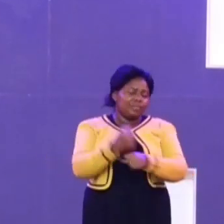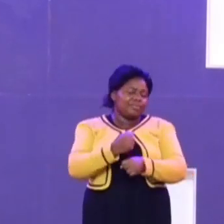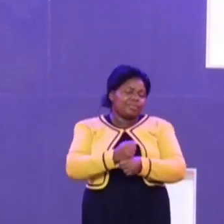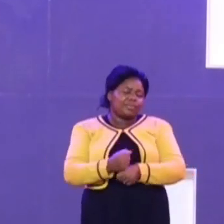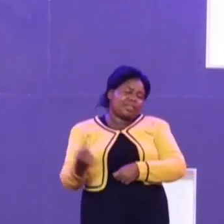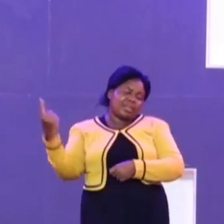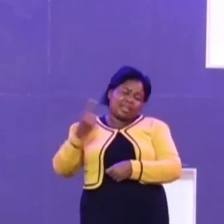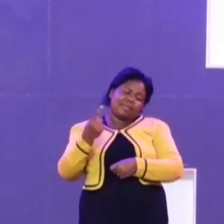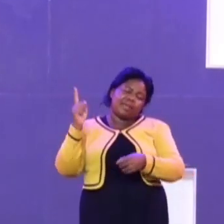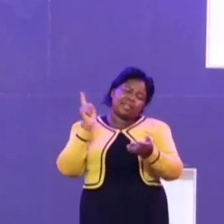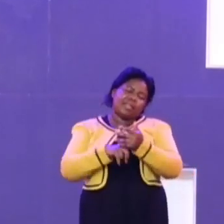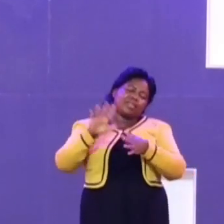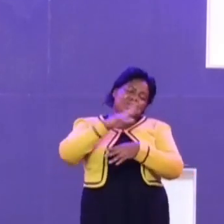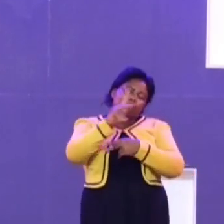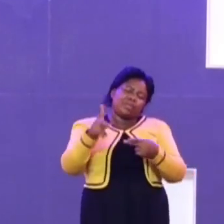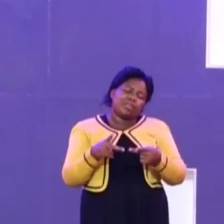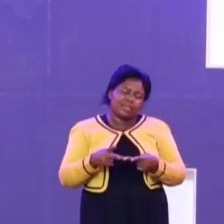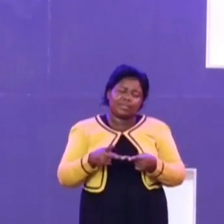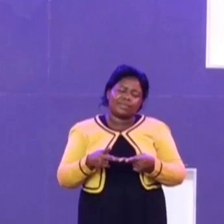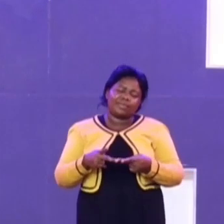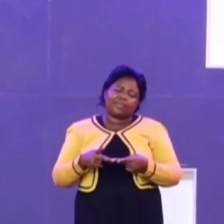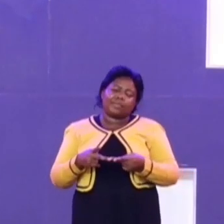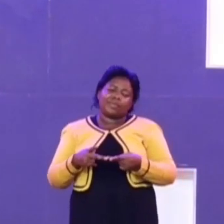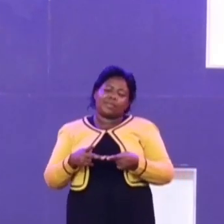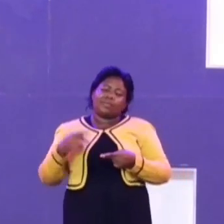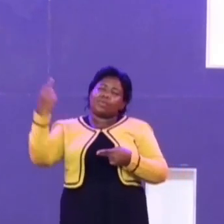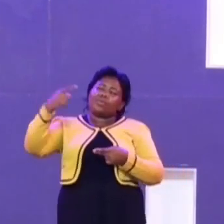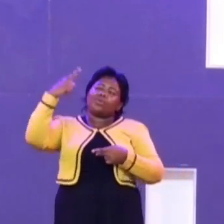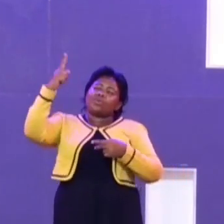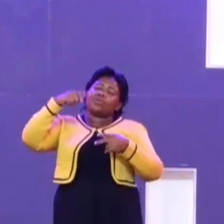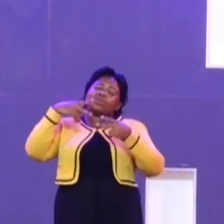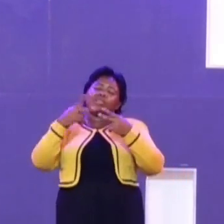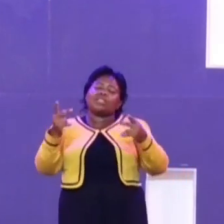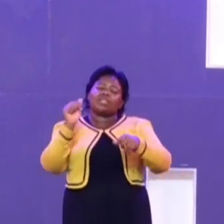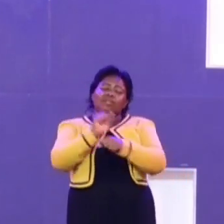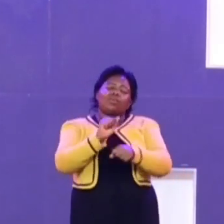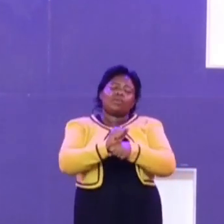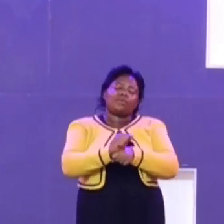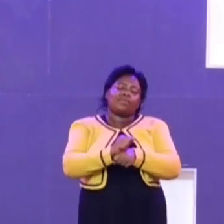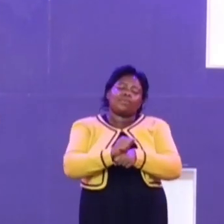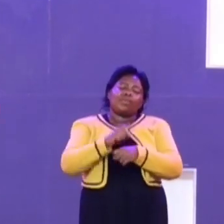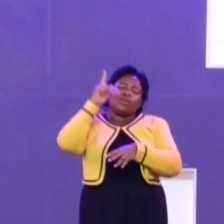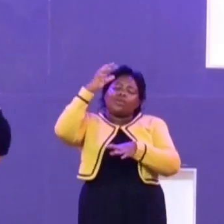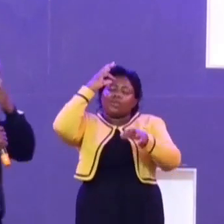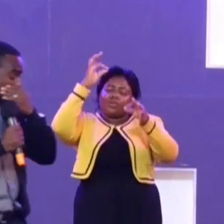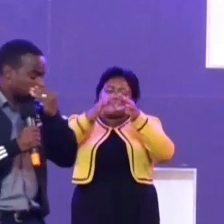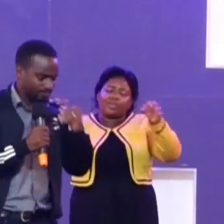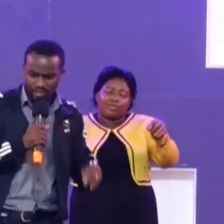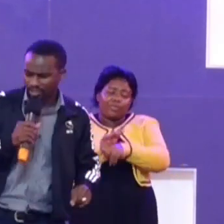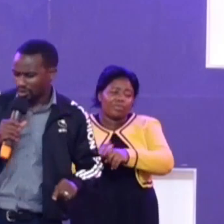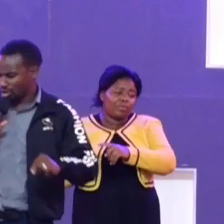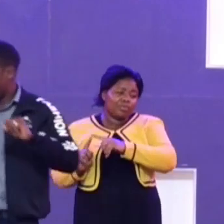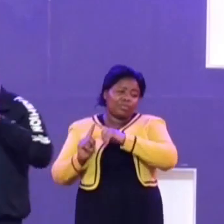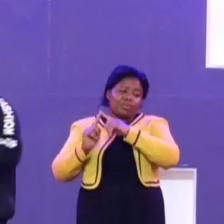done it. Lord, help us and take your position. Only you who began the work, your faith